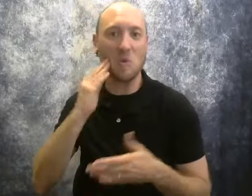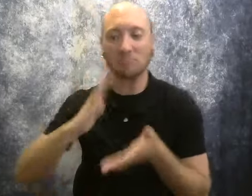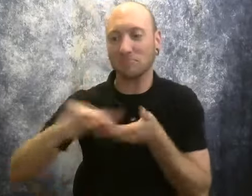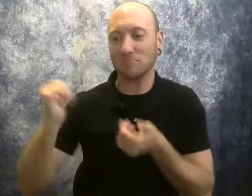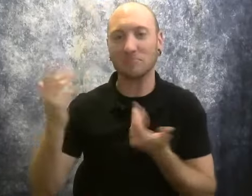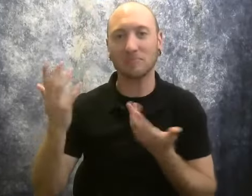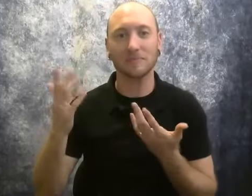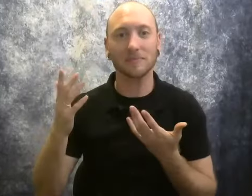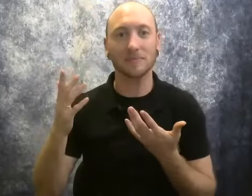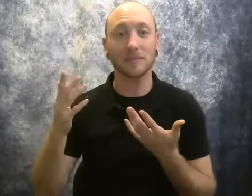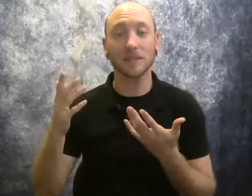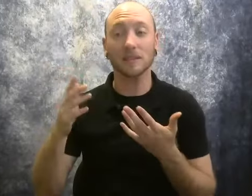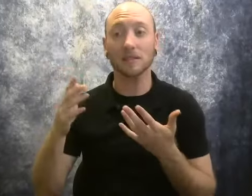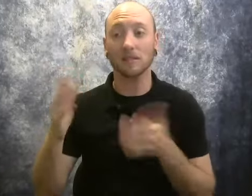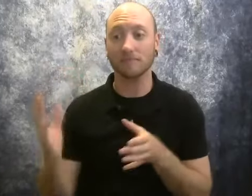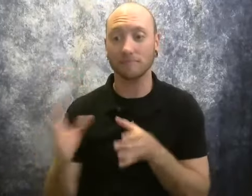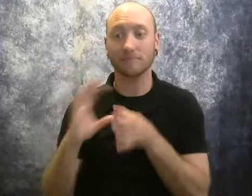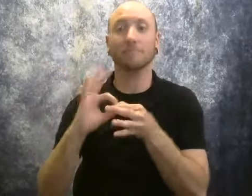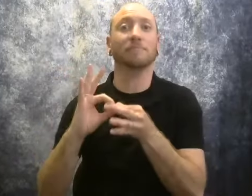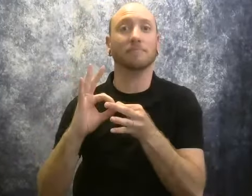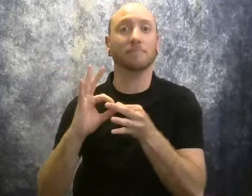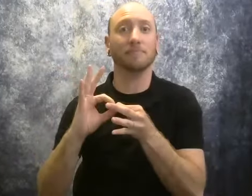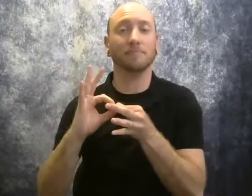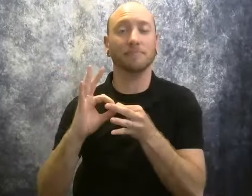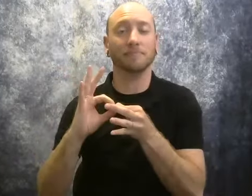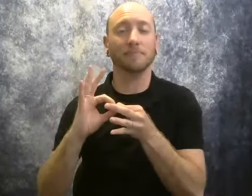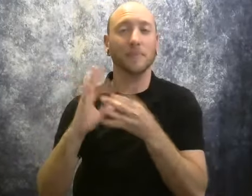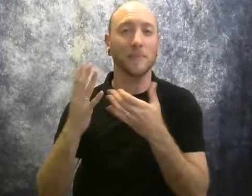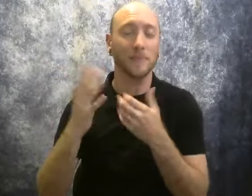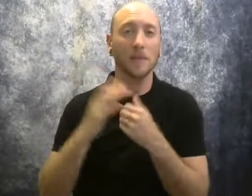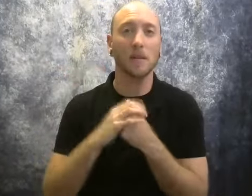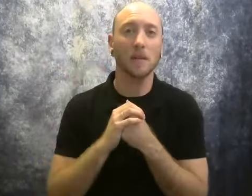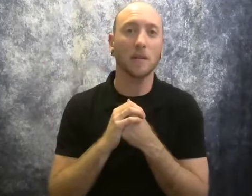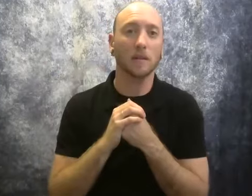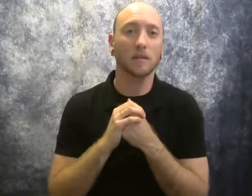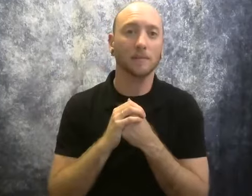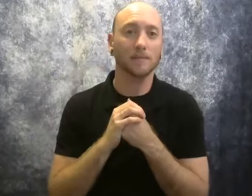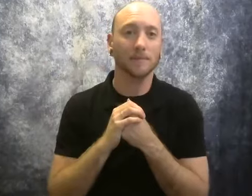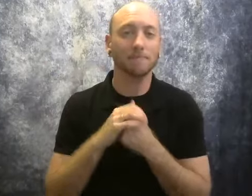moment. And so we were hooked in together, I suppose.